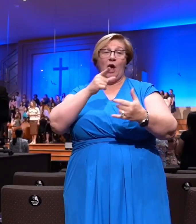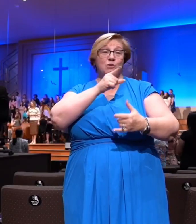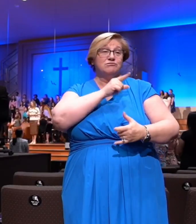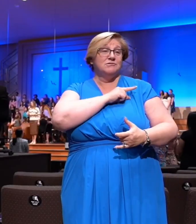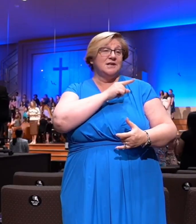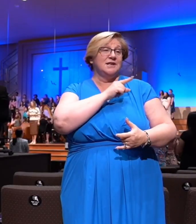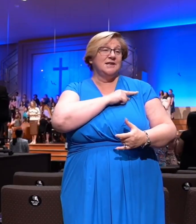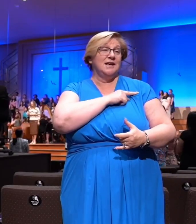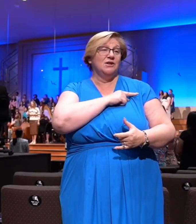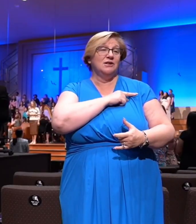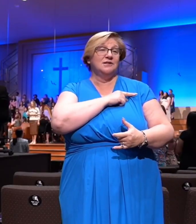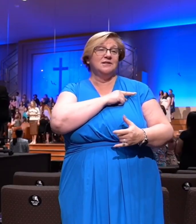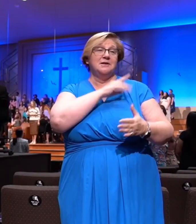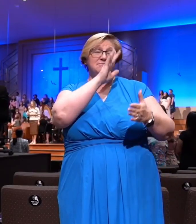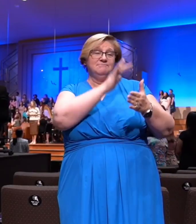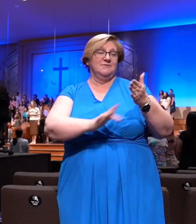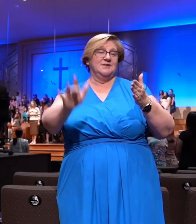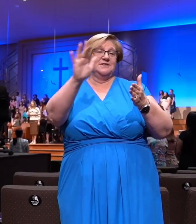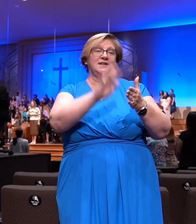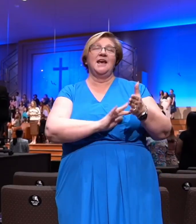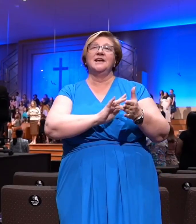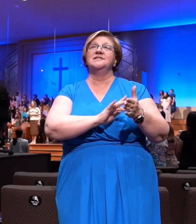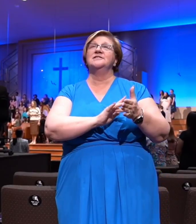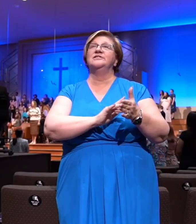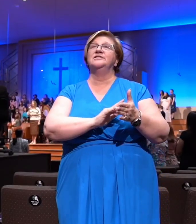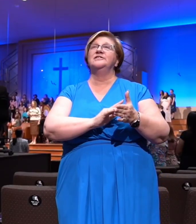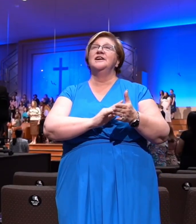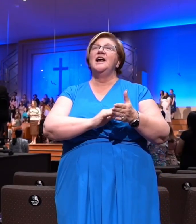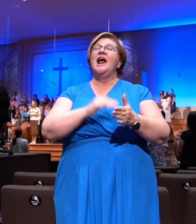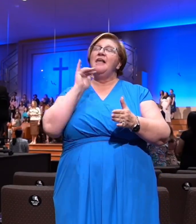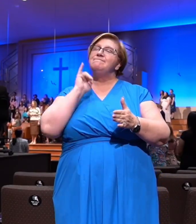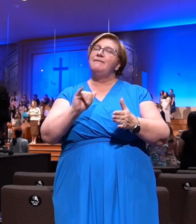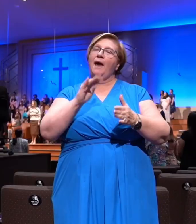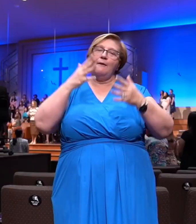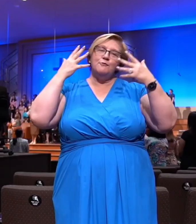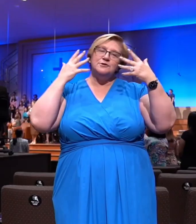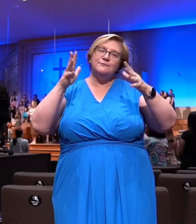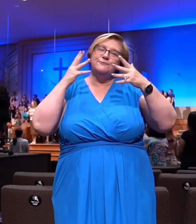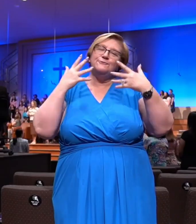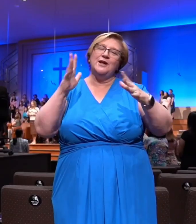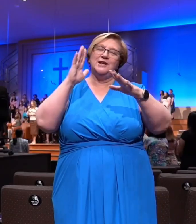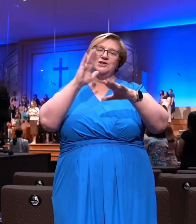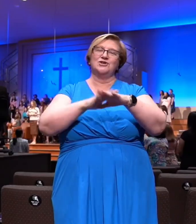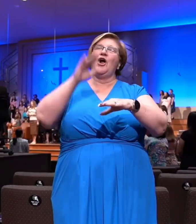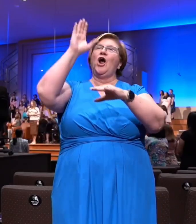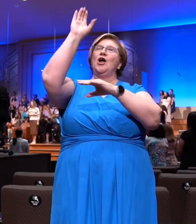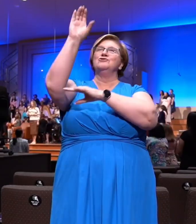to carry. It was finished upon that